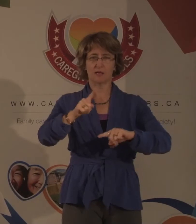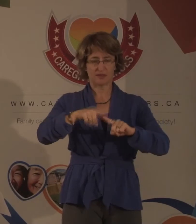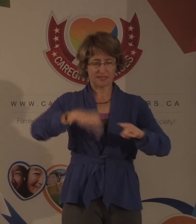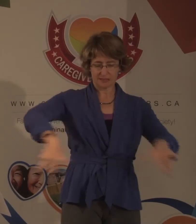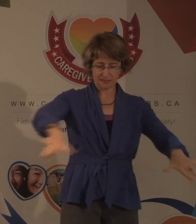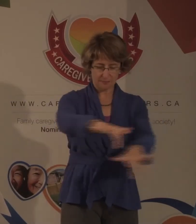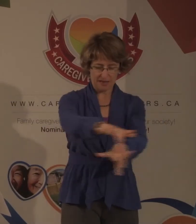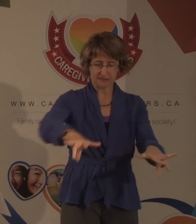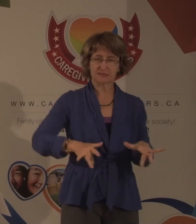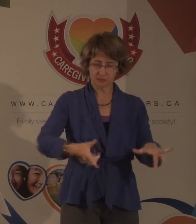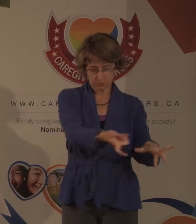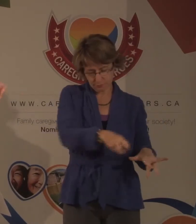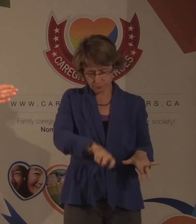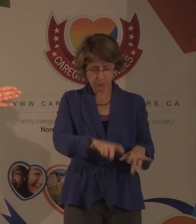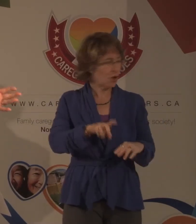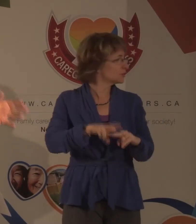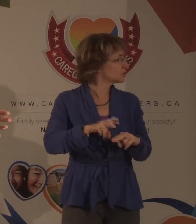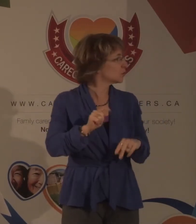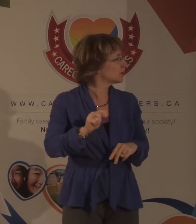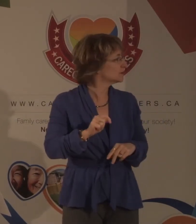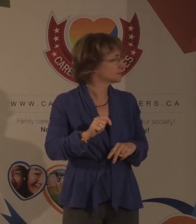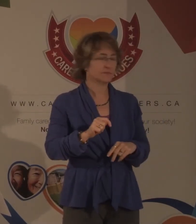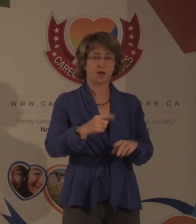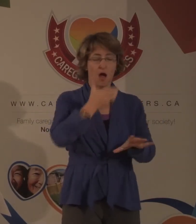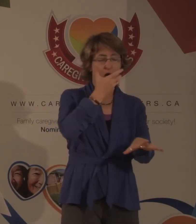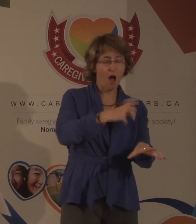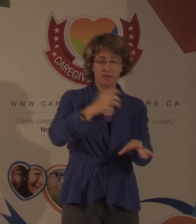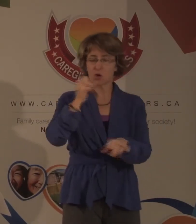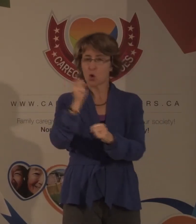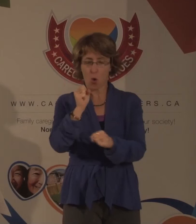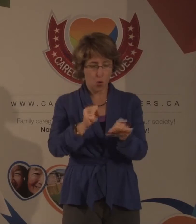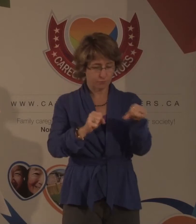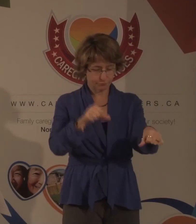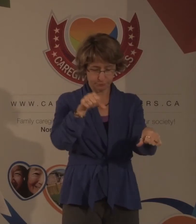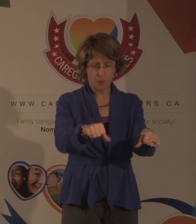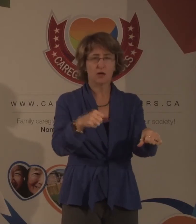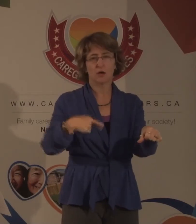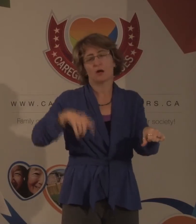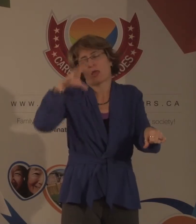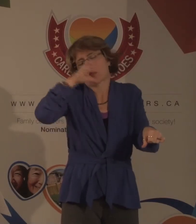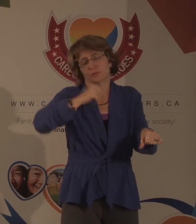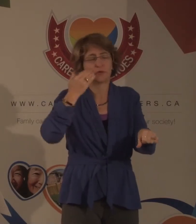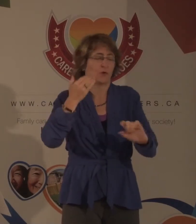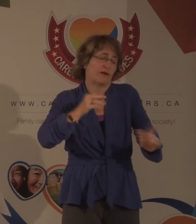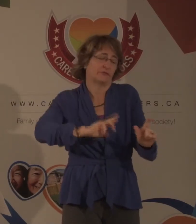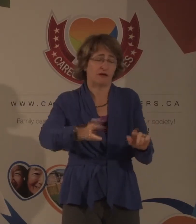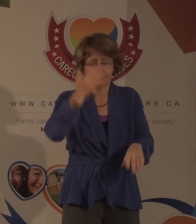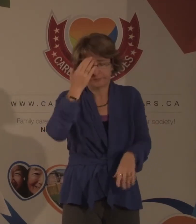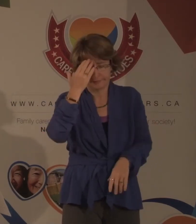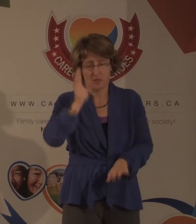that toilet to do that. Marking the cold and hot faucets. Really important because we take it for granted. It needs to be